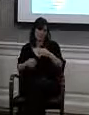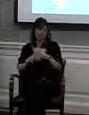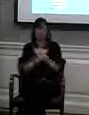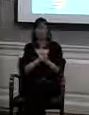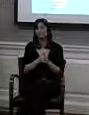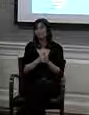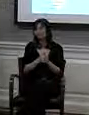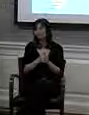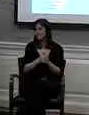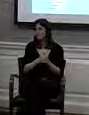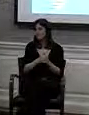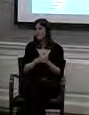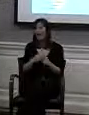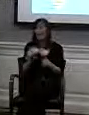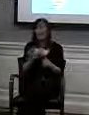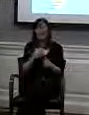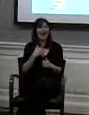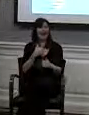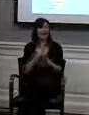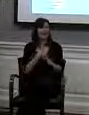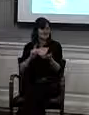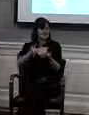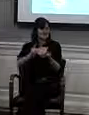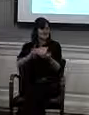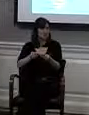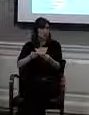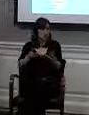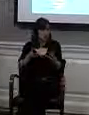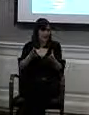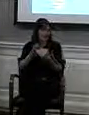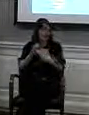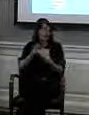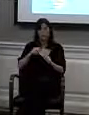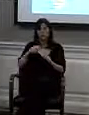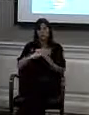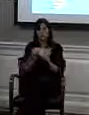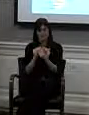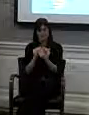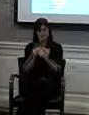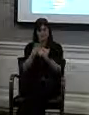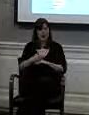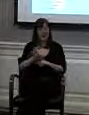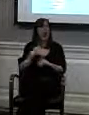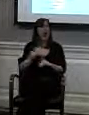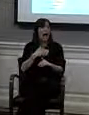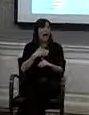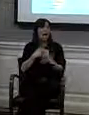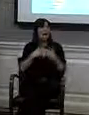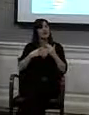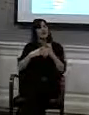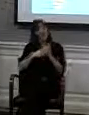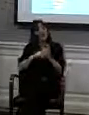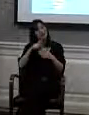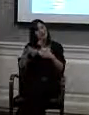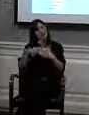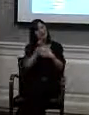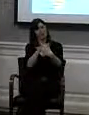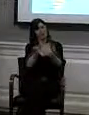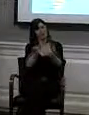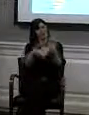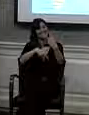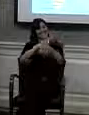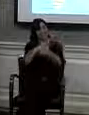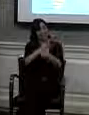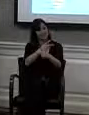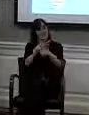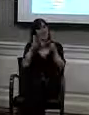interested in reading a bit more about it. I present a model that distinguishes between three broad types of human rights education. Each of these forms